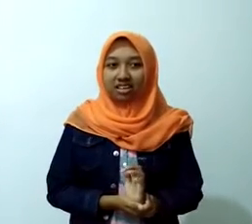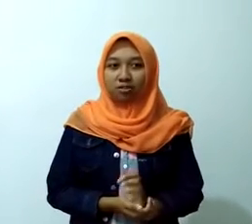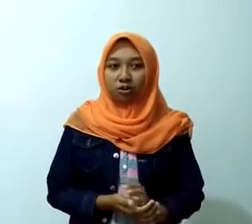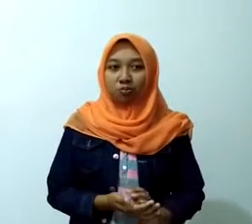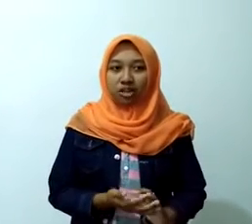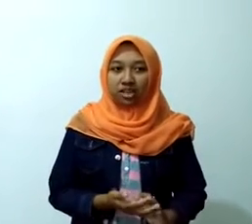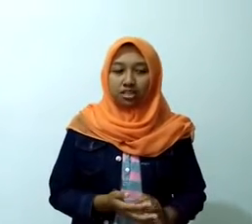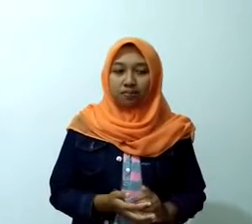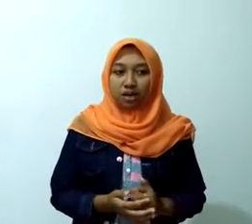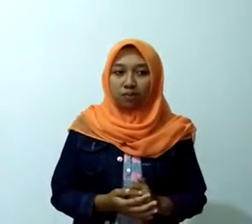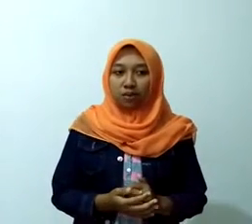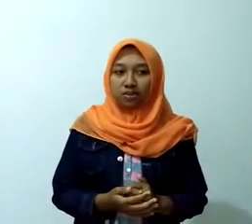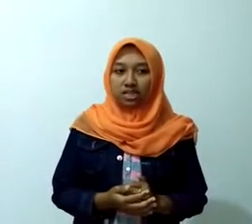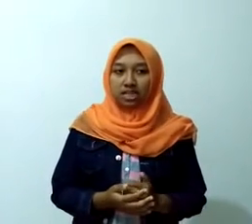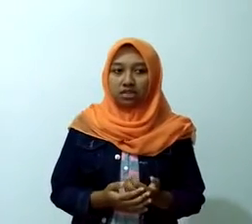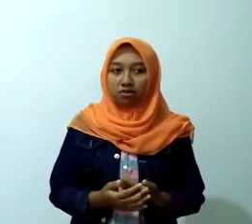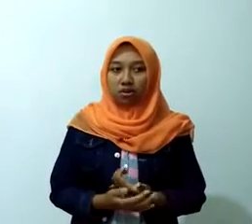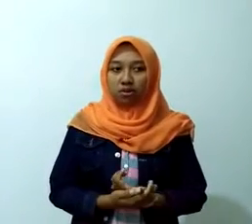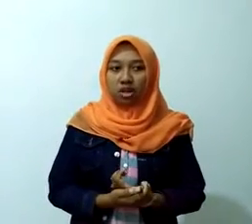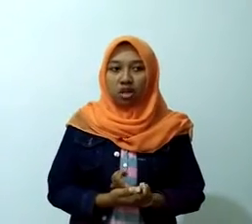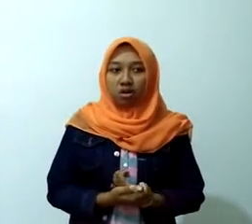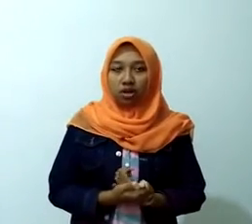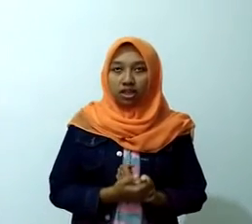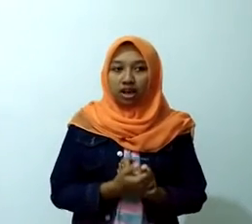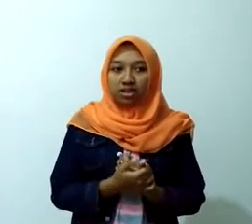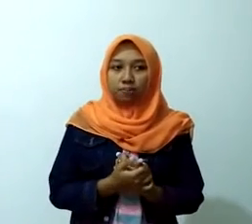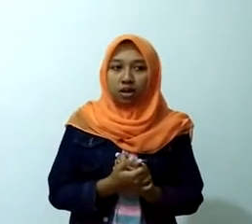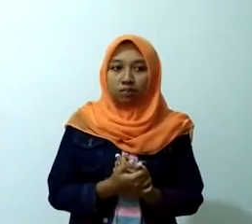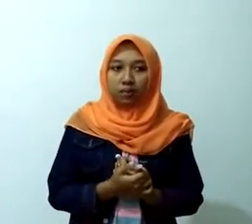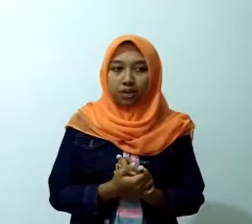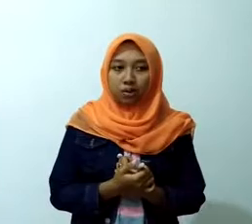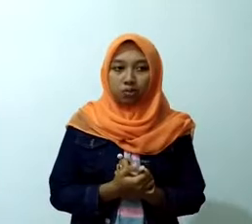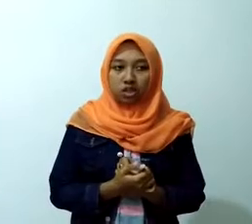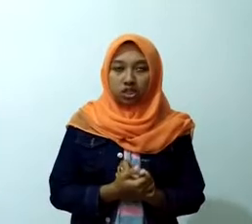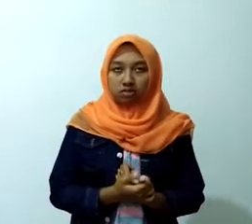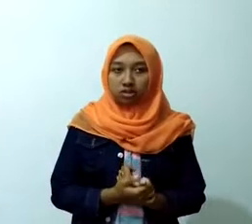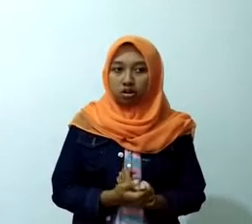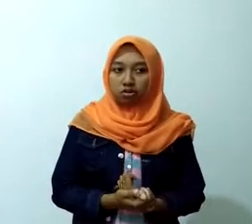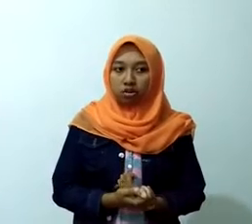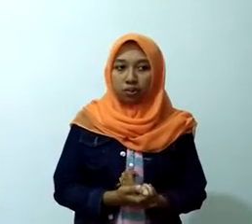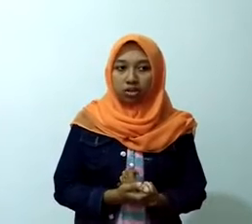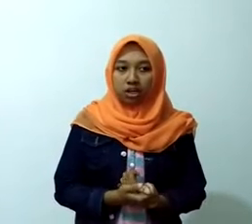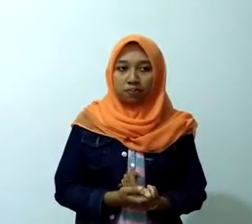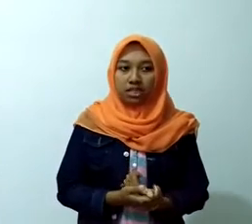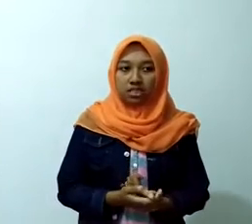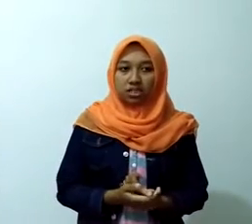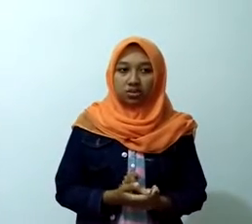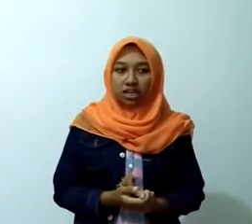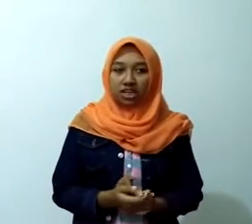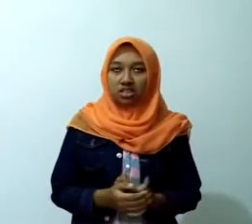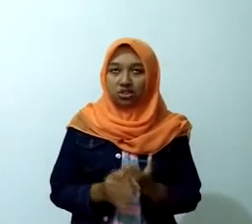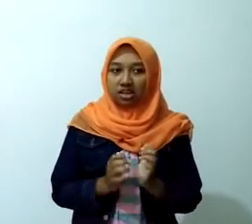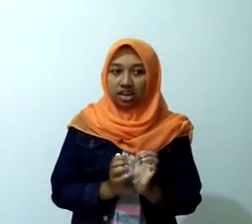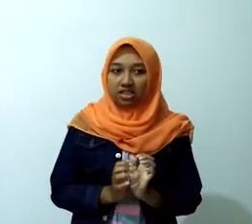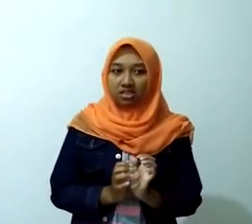the writer formulates the problem of study follow. What are the problems in memorizing word or vocabulary by the student in